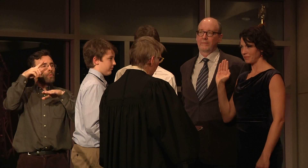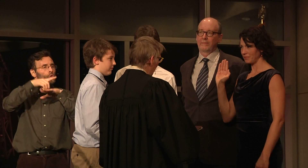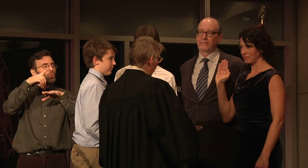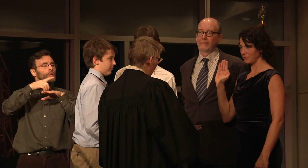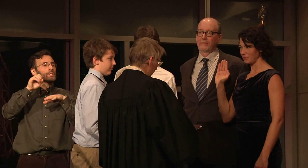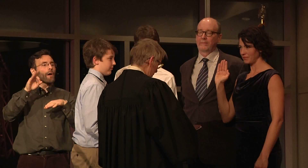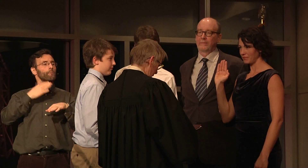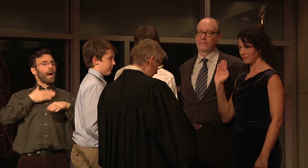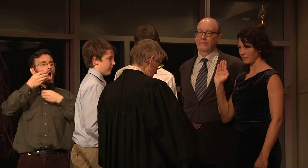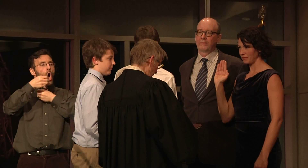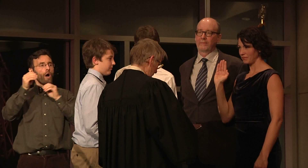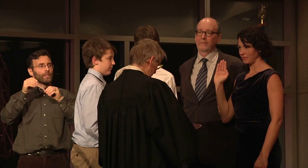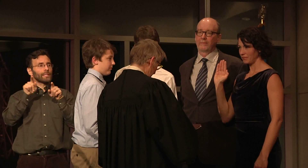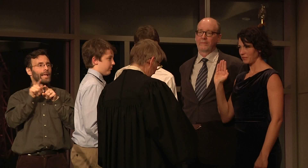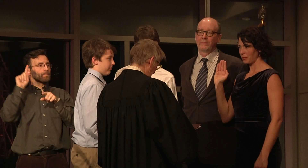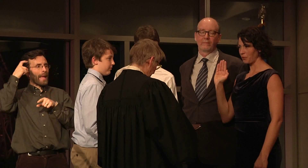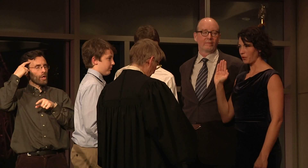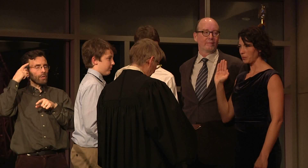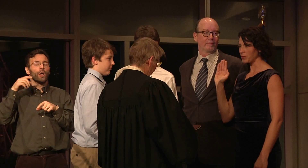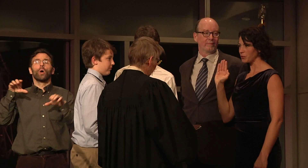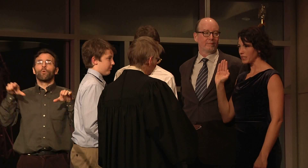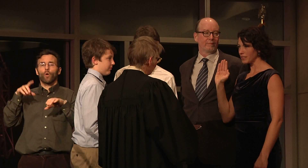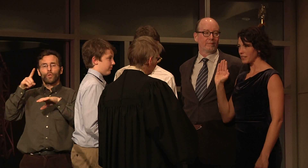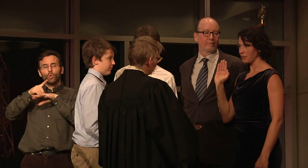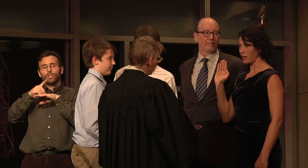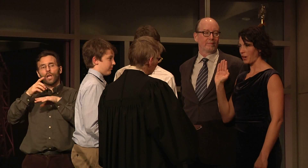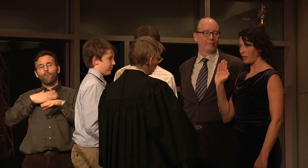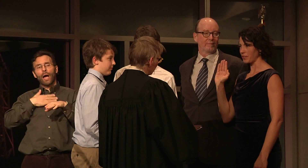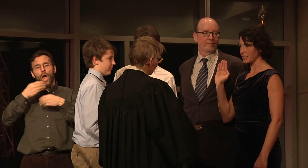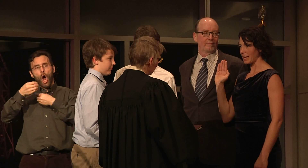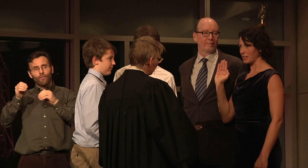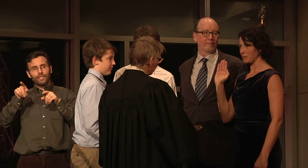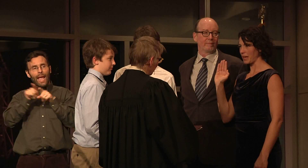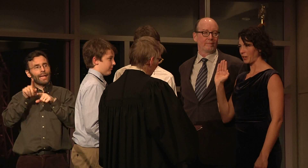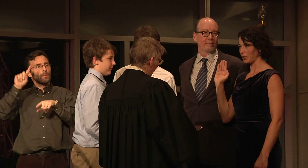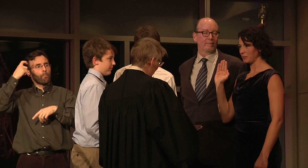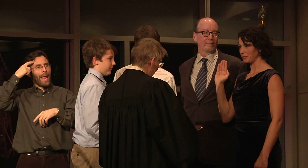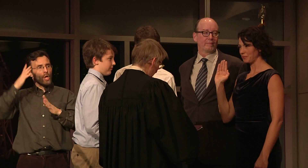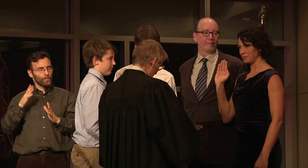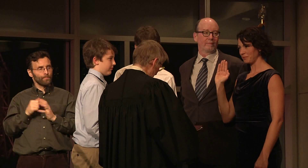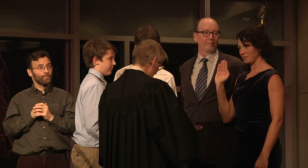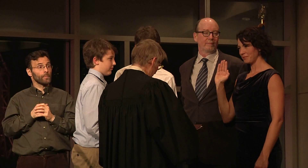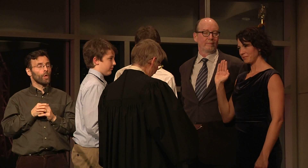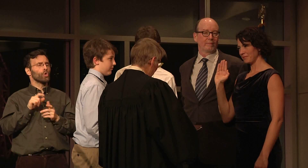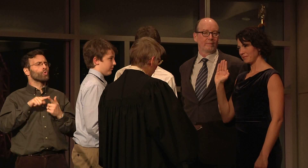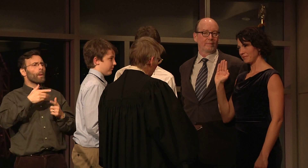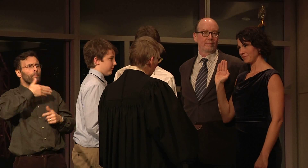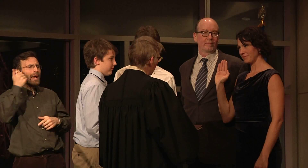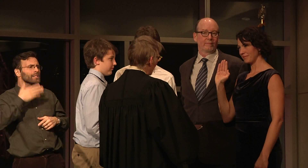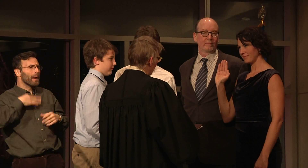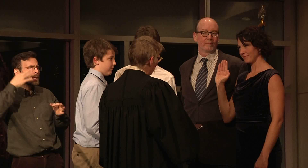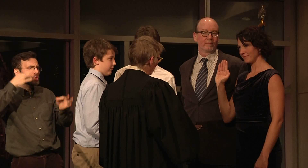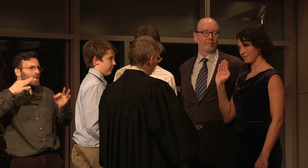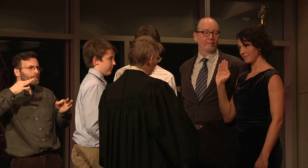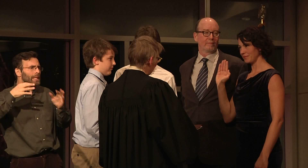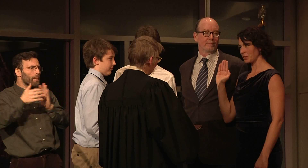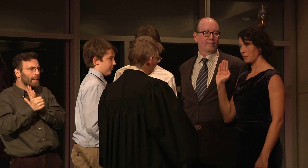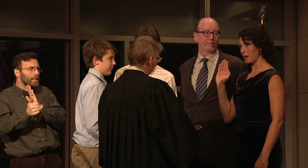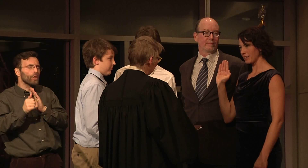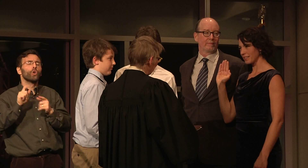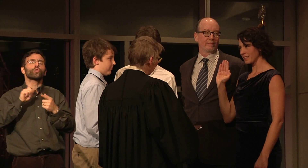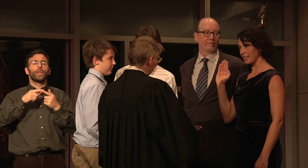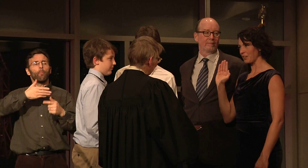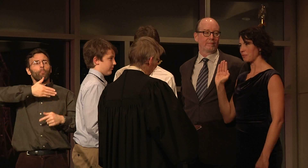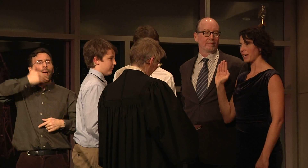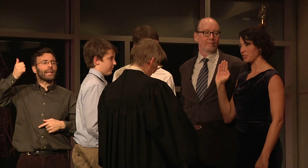duties of my office as mayor perform the duties of my office as mayor to the best of my judgment and ability. to